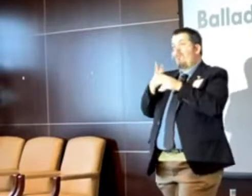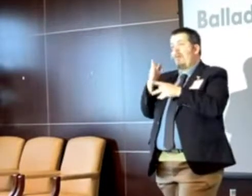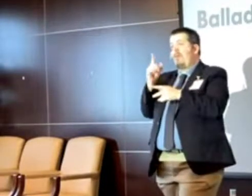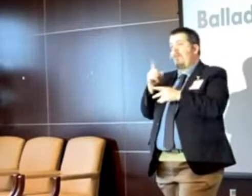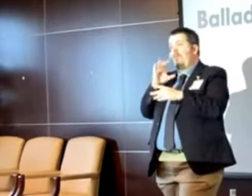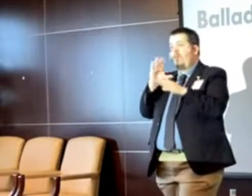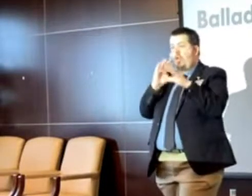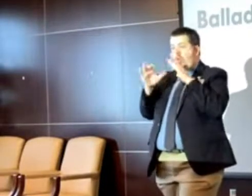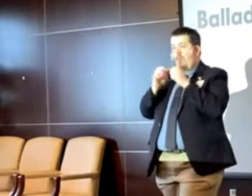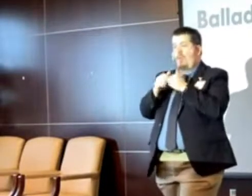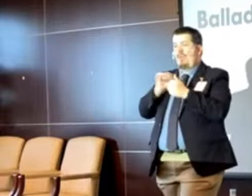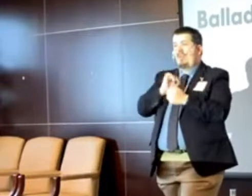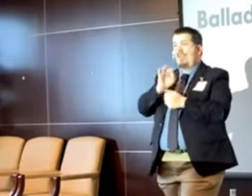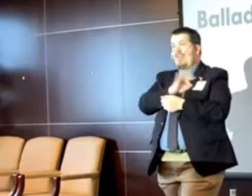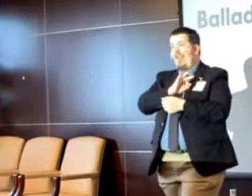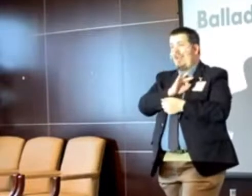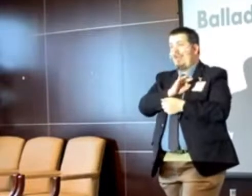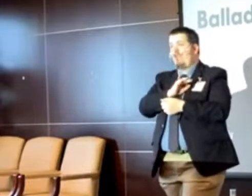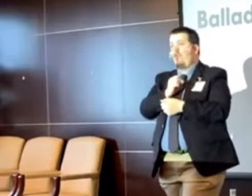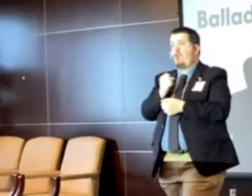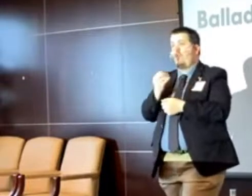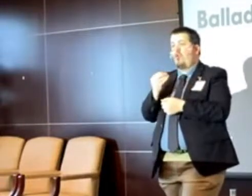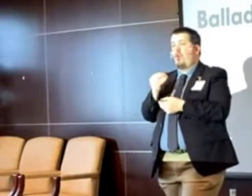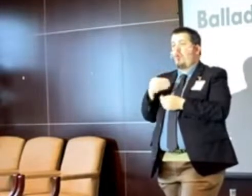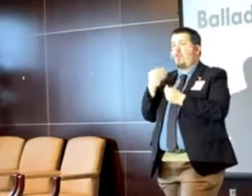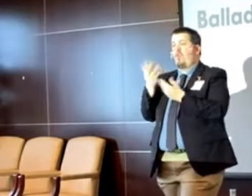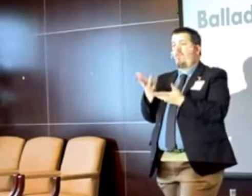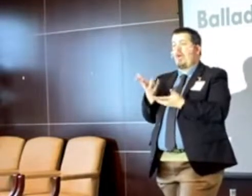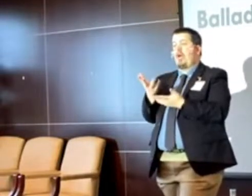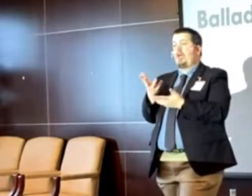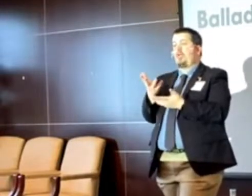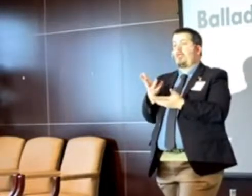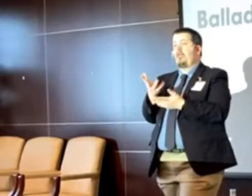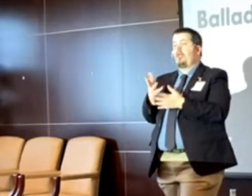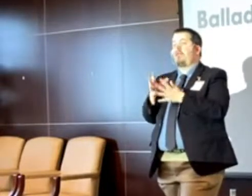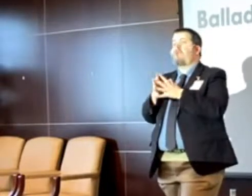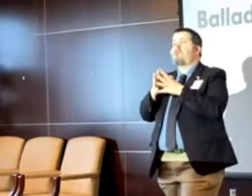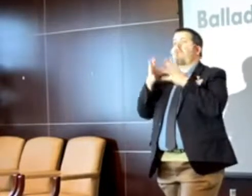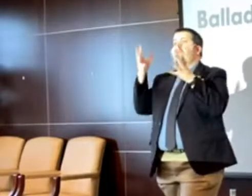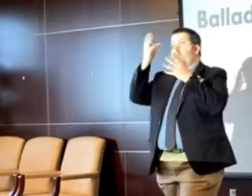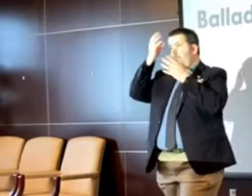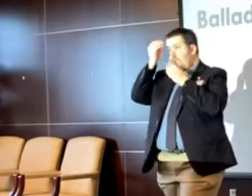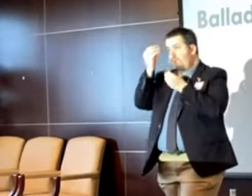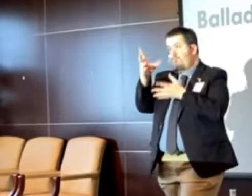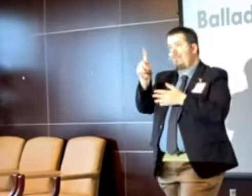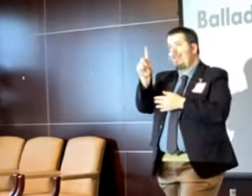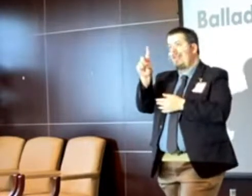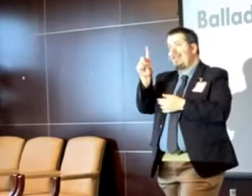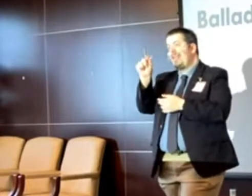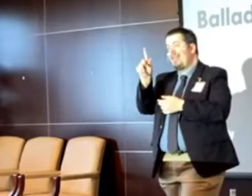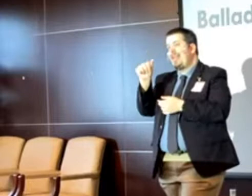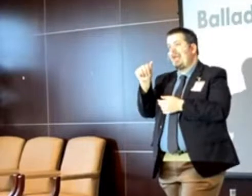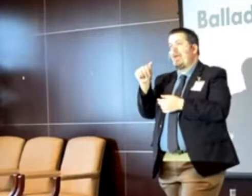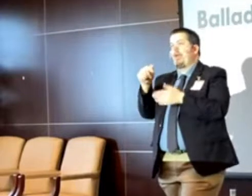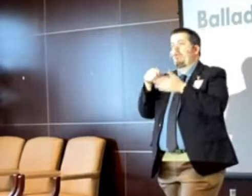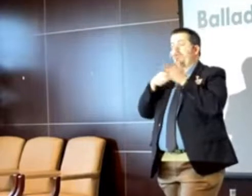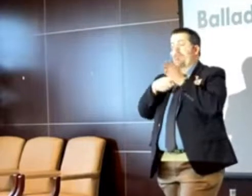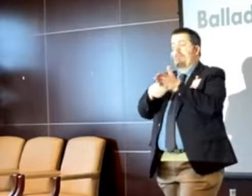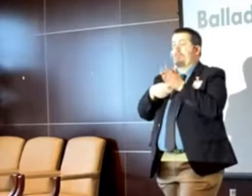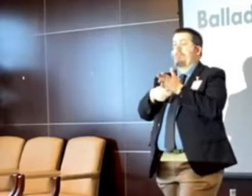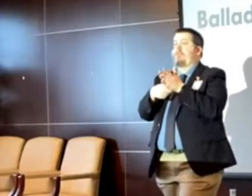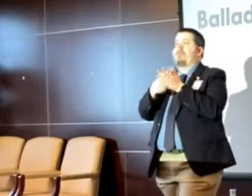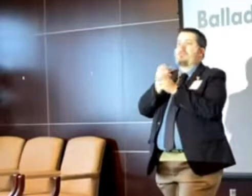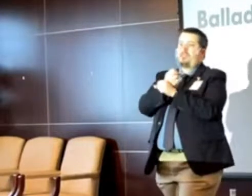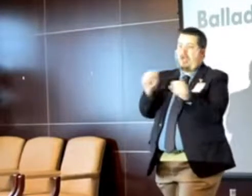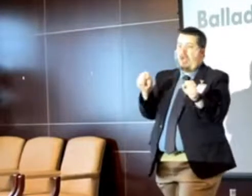they're communicating with their staff. We have provided enormous data and information underscoring the safety and